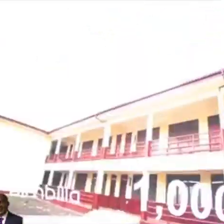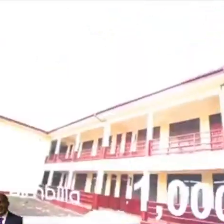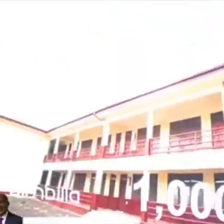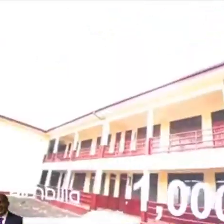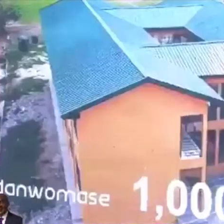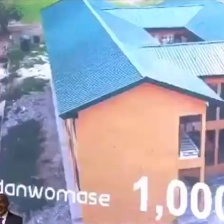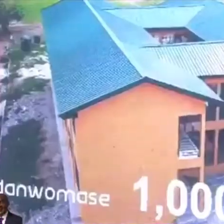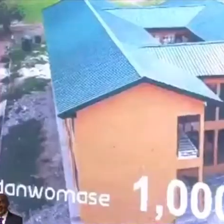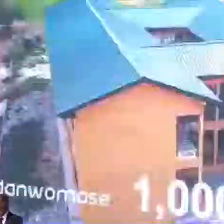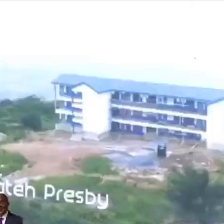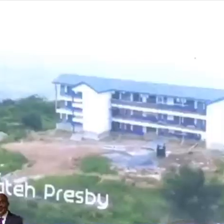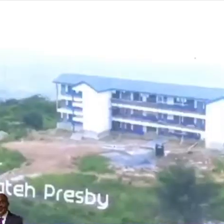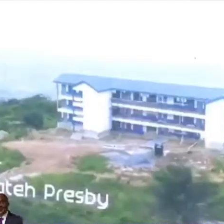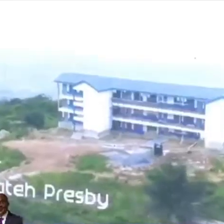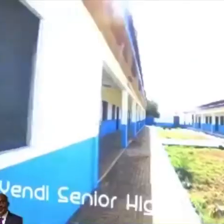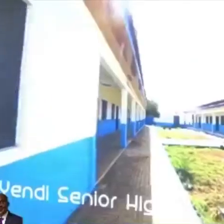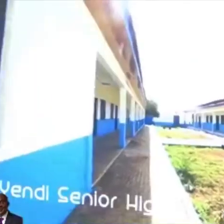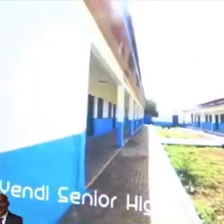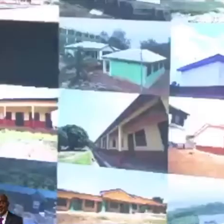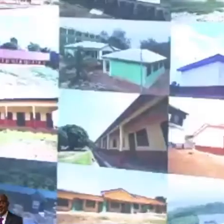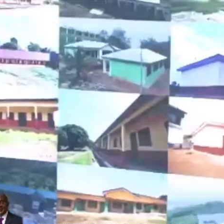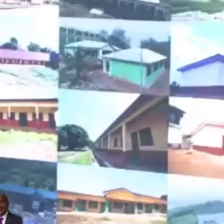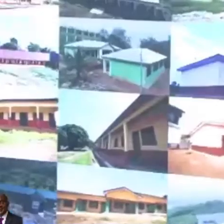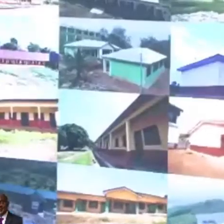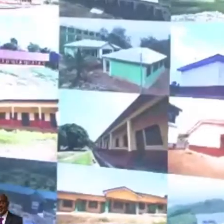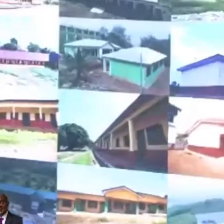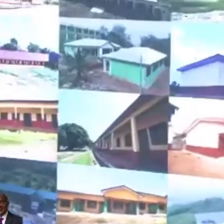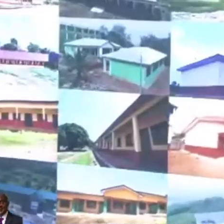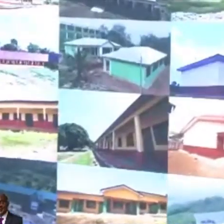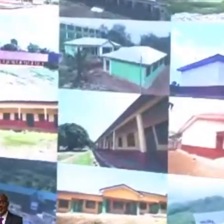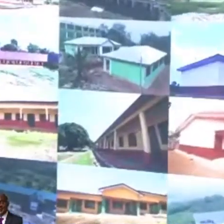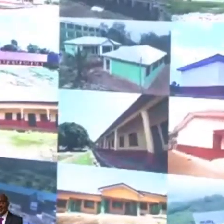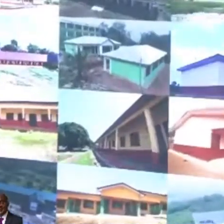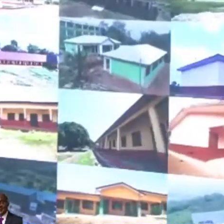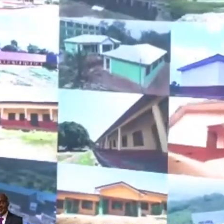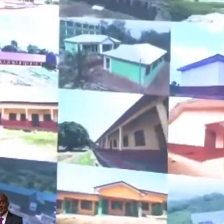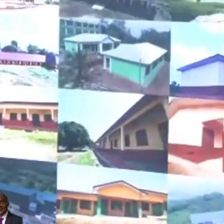classroom blocks in different schools across all the regions of the country,